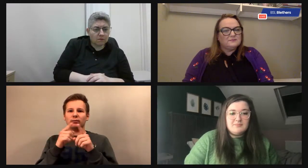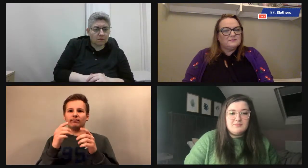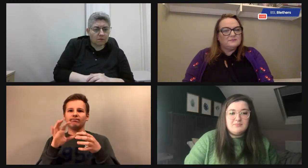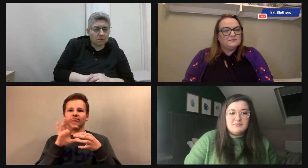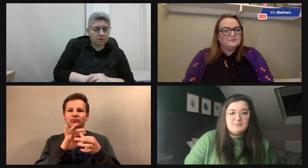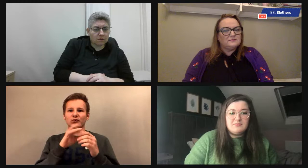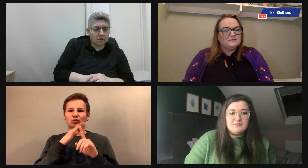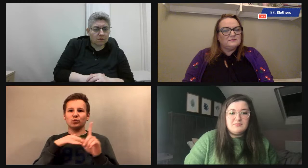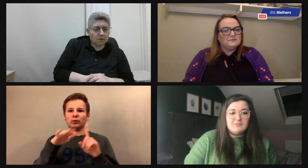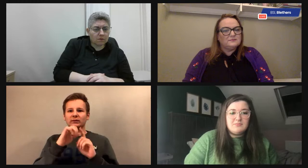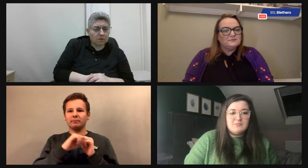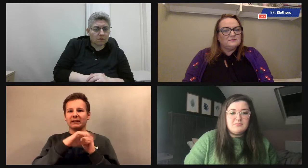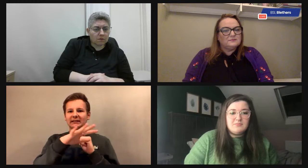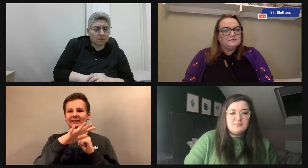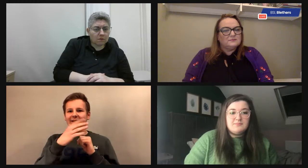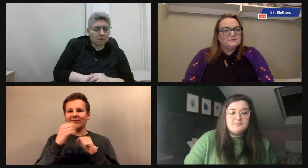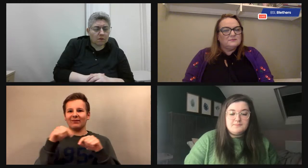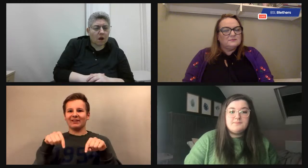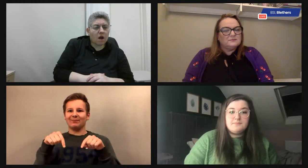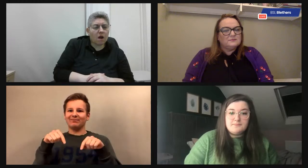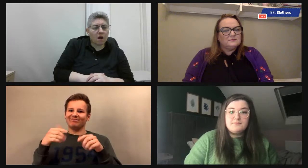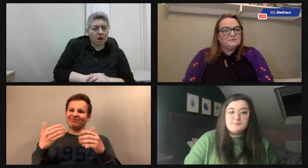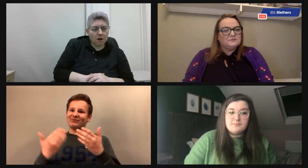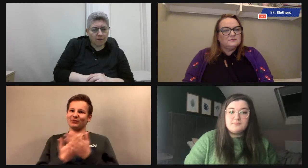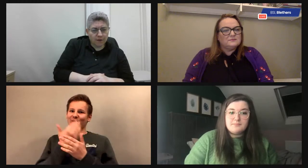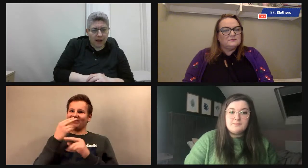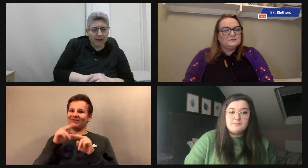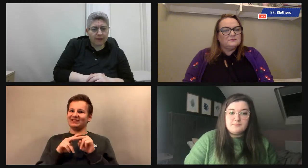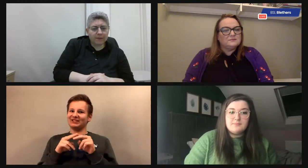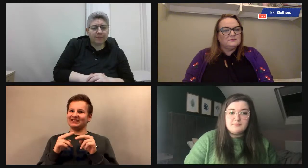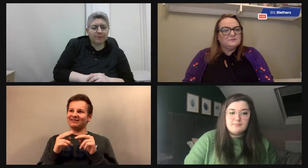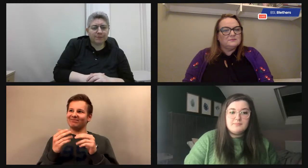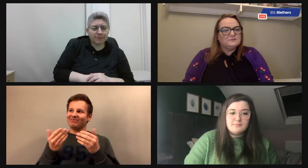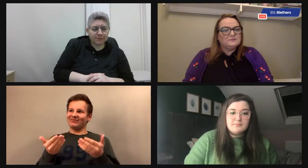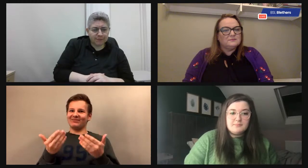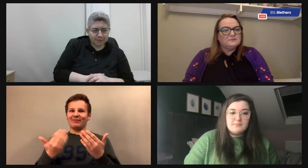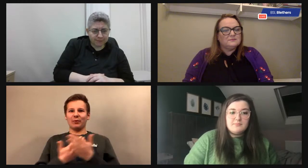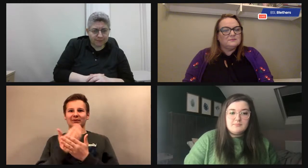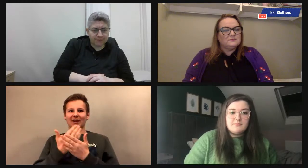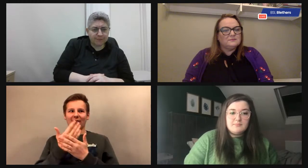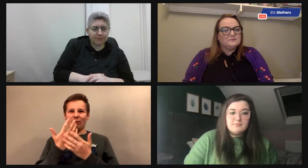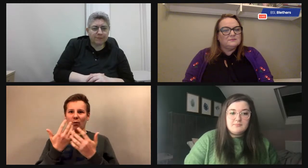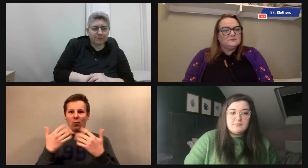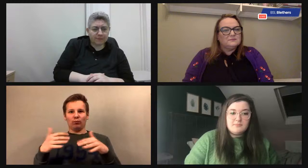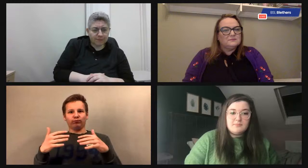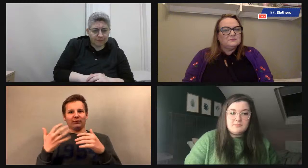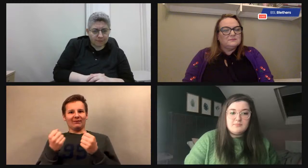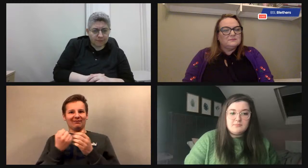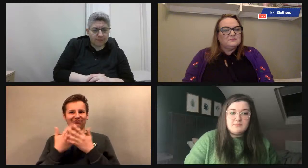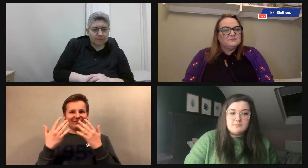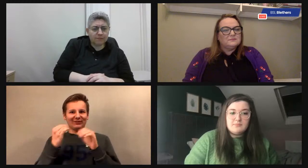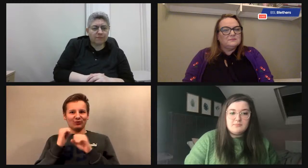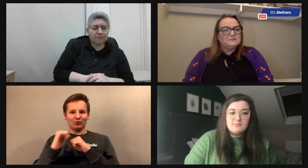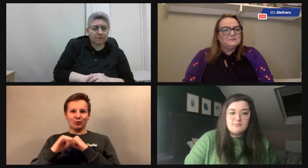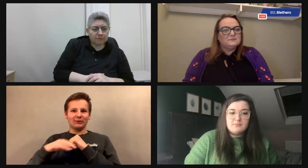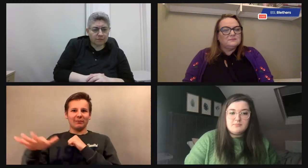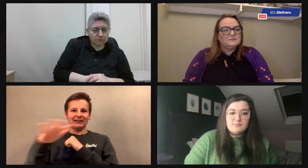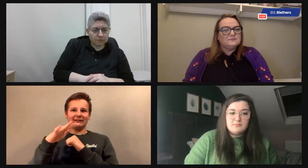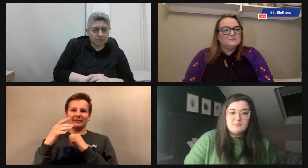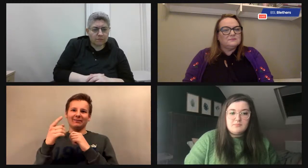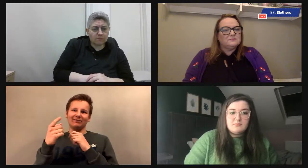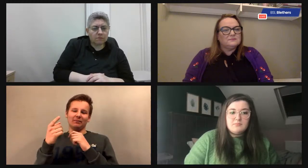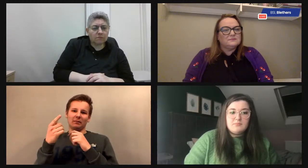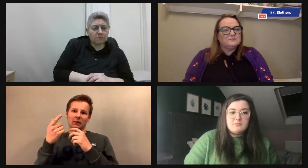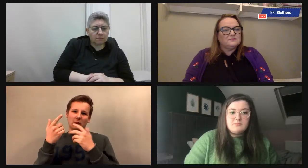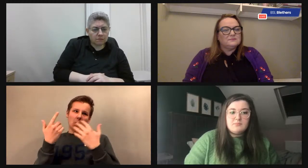Kristers? Yeah, I would agree that, yeah, anxiety with exams, but also social media, this new